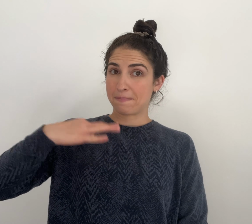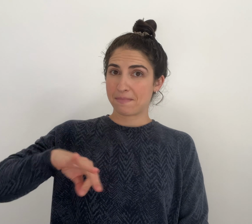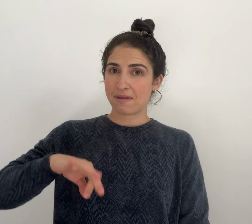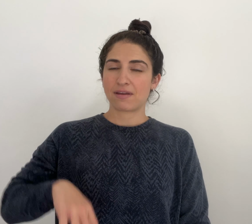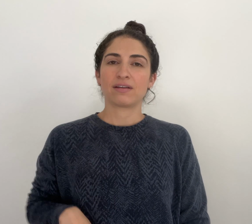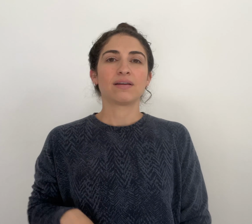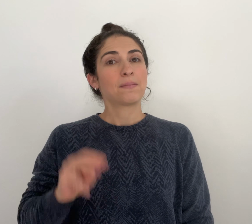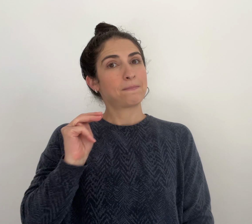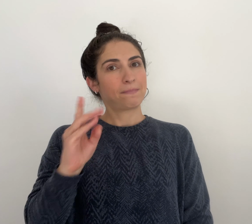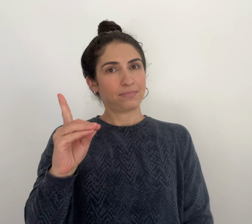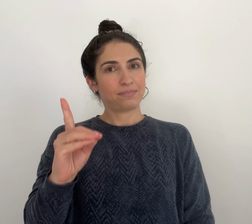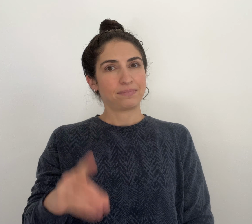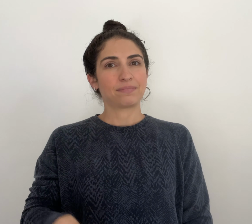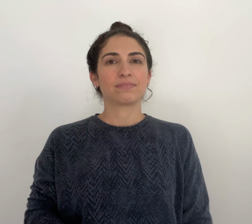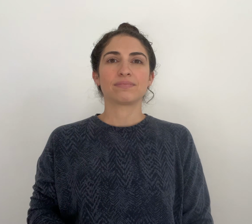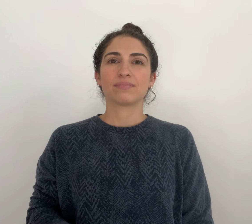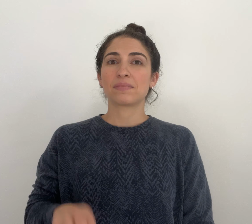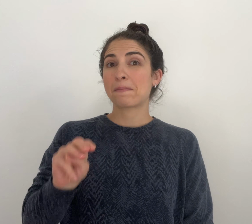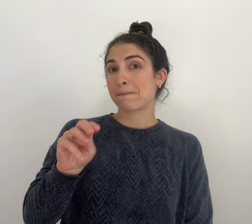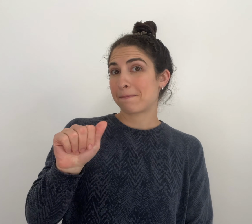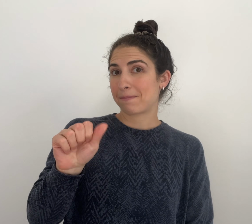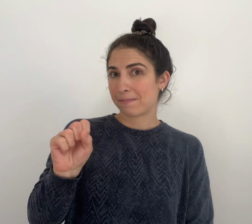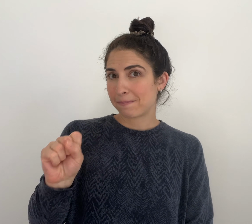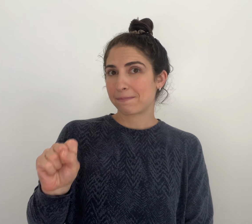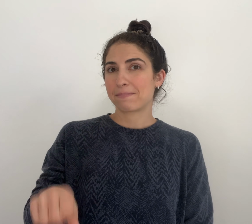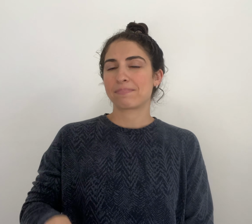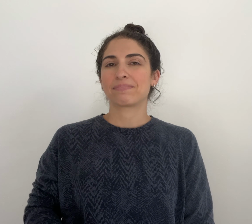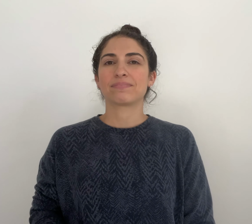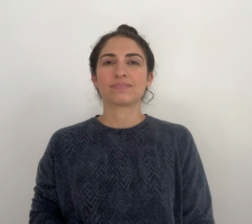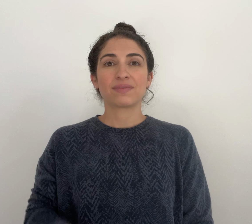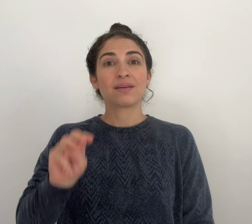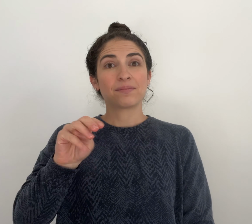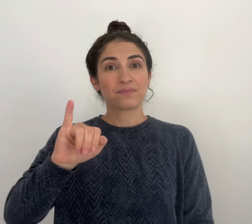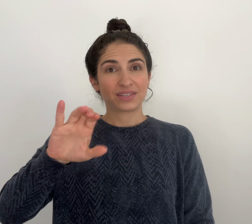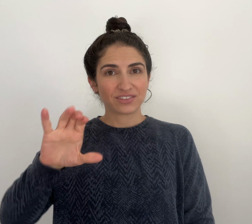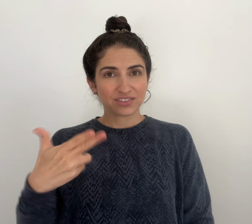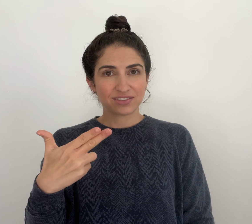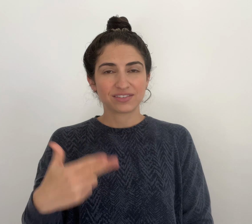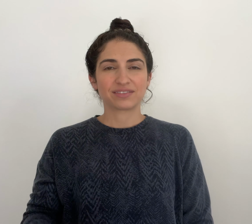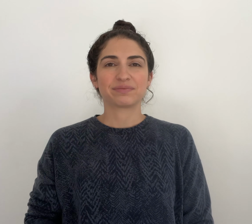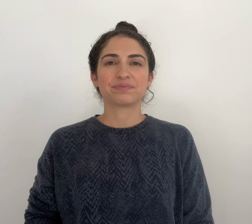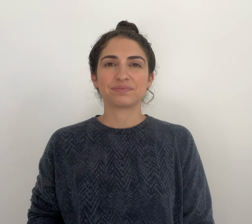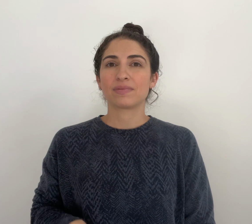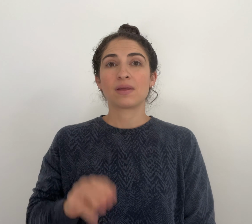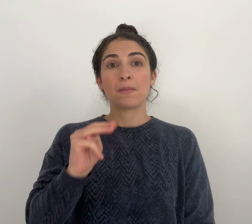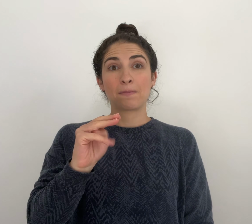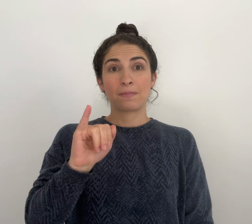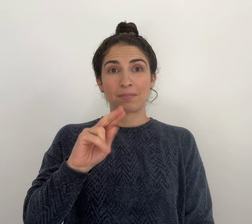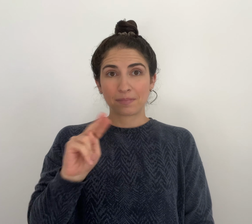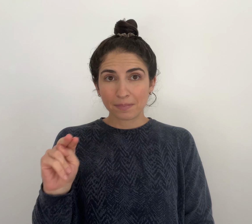Maine, Maryland, Massachusetts, Michigan,